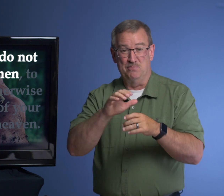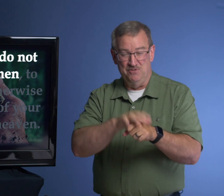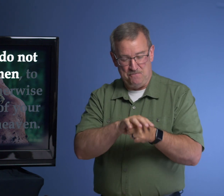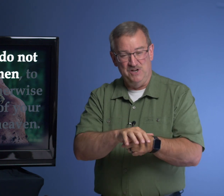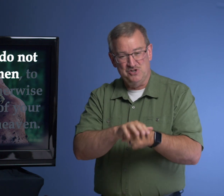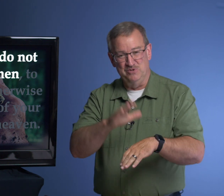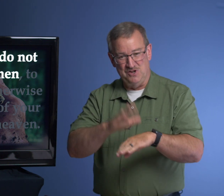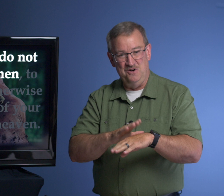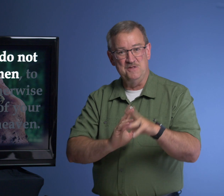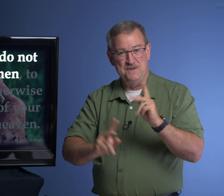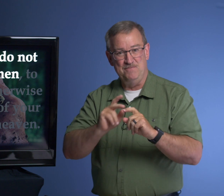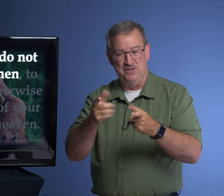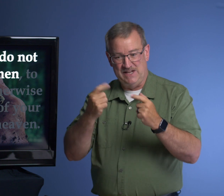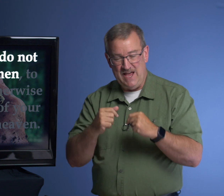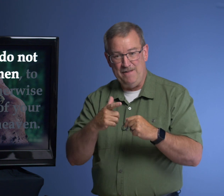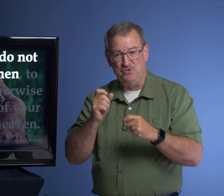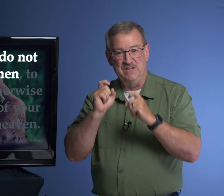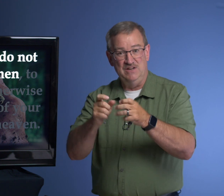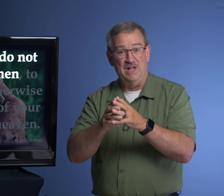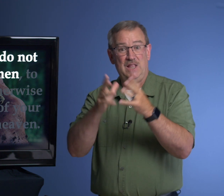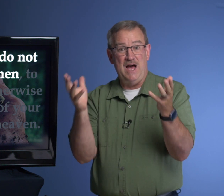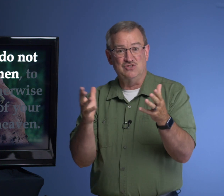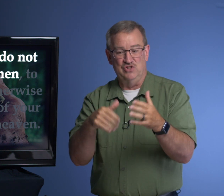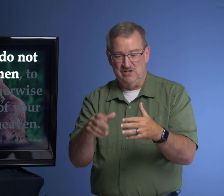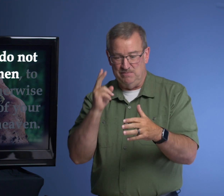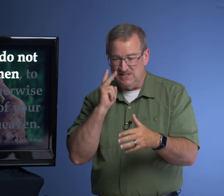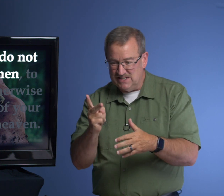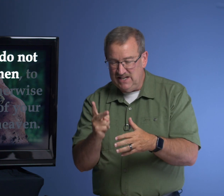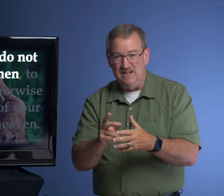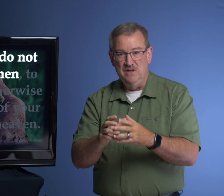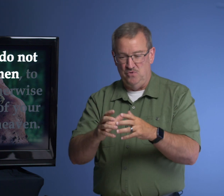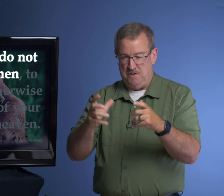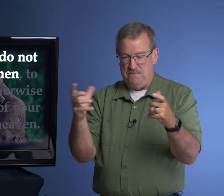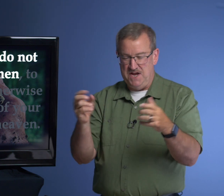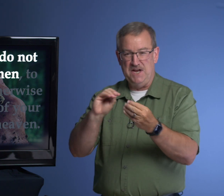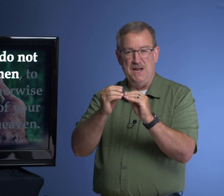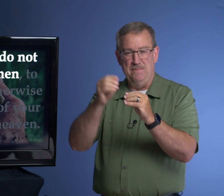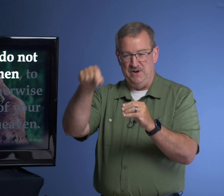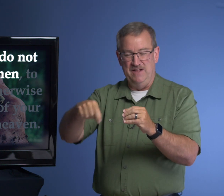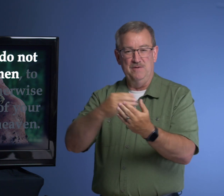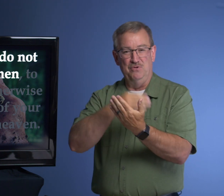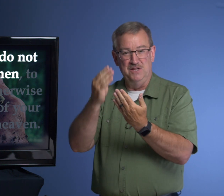the pressure was on the people that came to give a lot so they could be seen with a big number in the